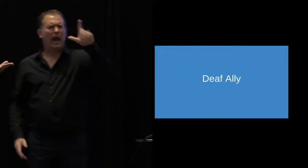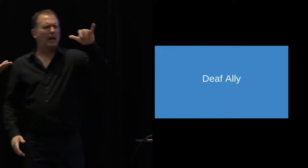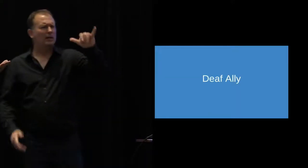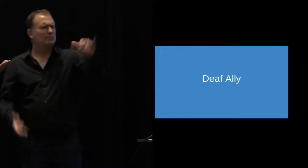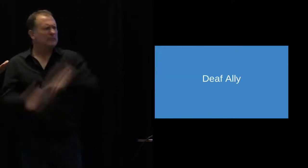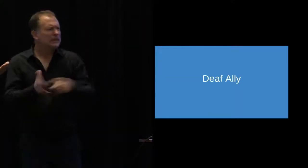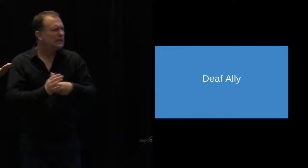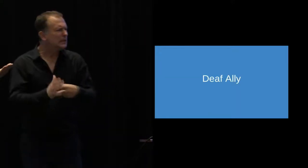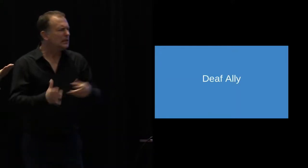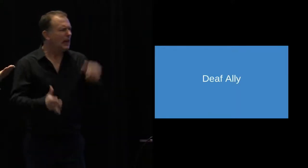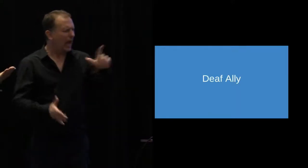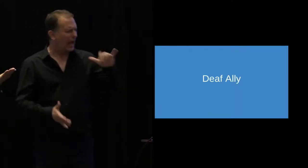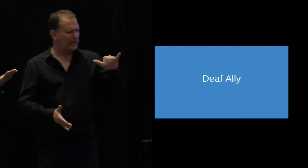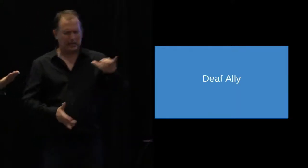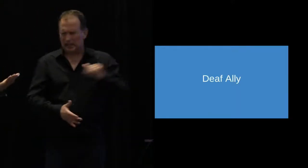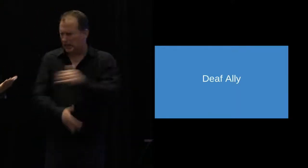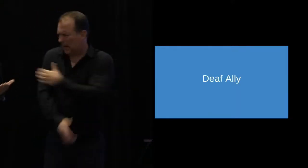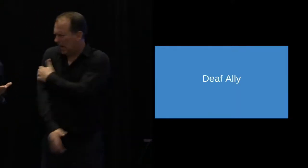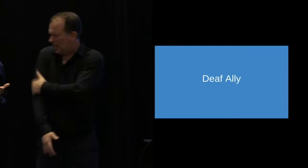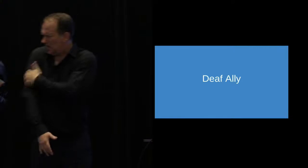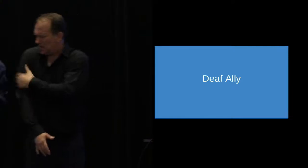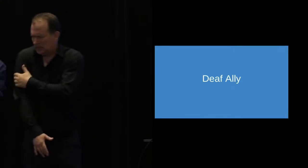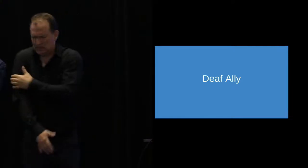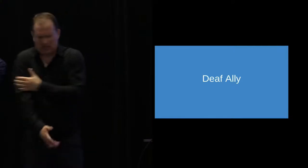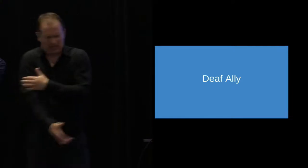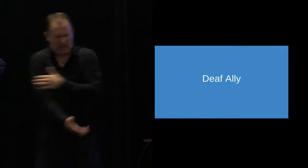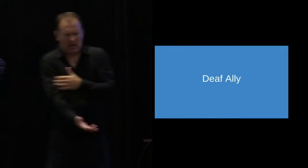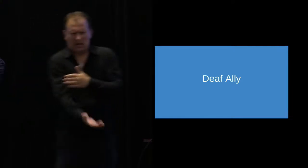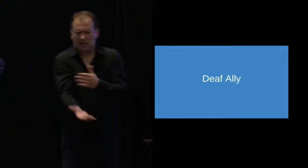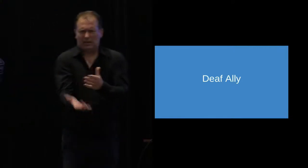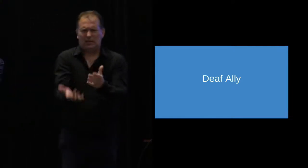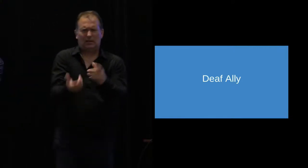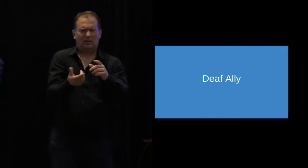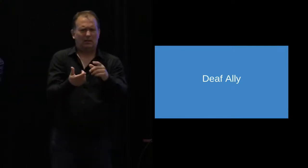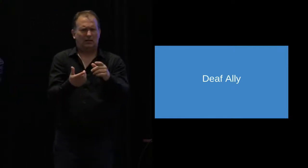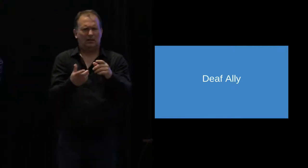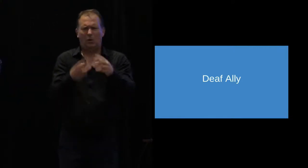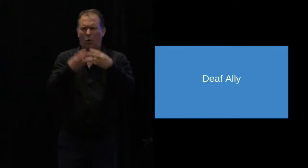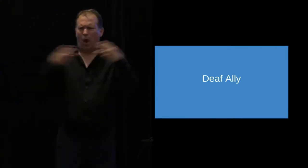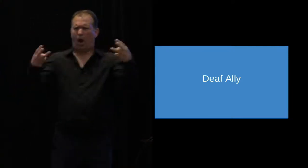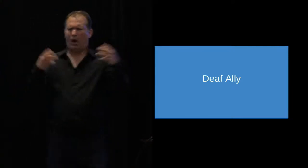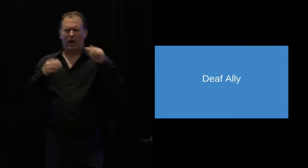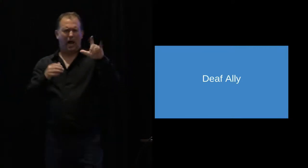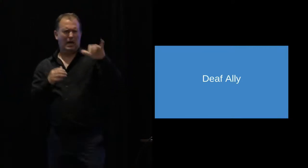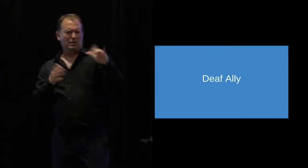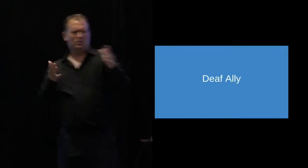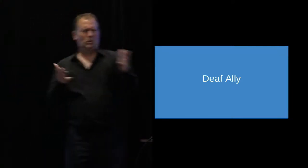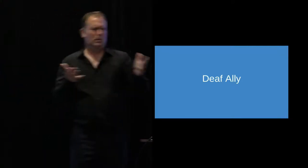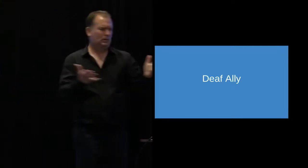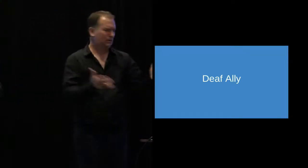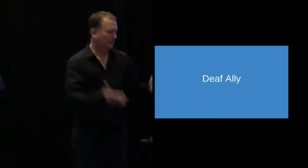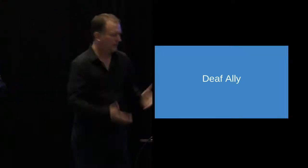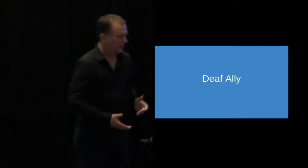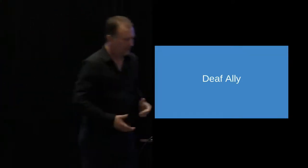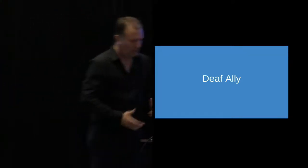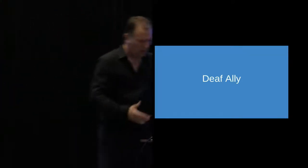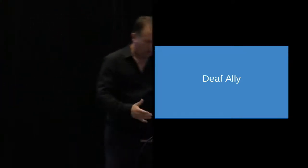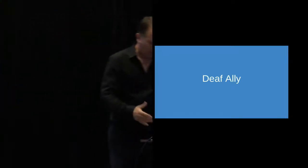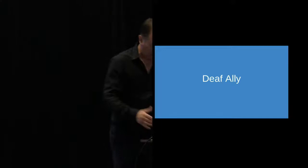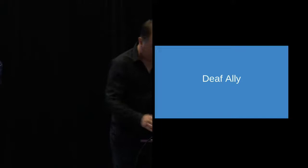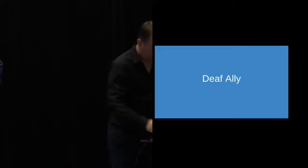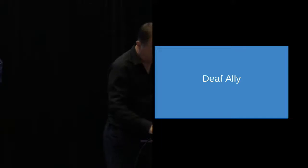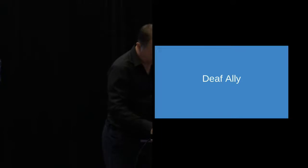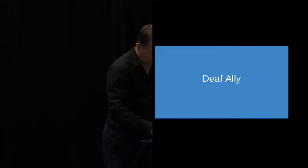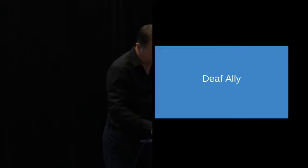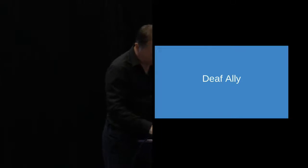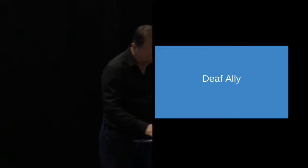All right. I want to touch on this idea of a deaf ally. What is an ally? You usually think about that in